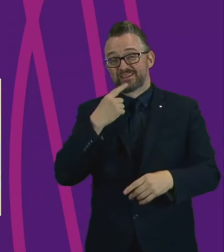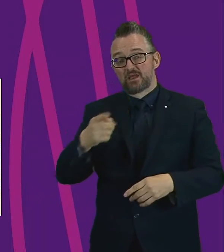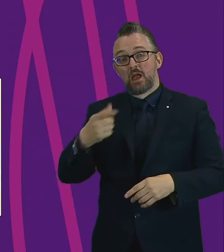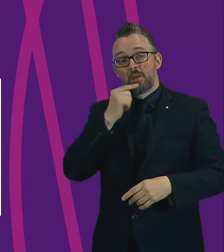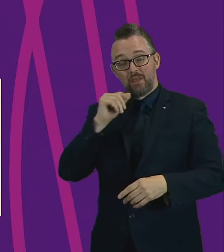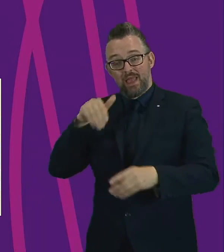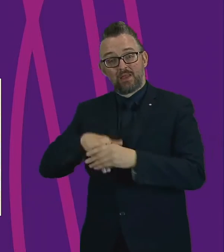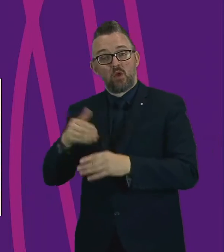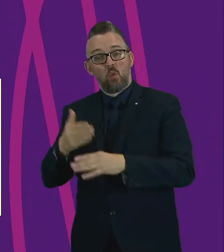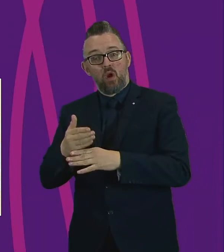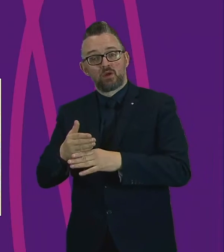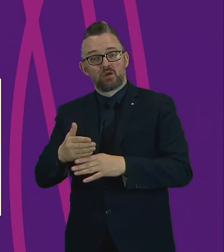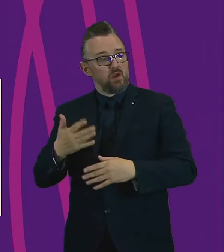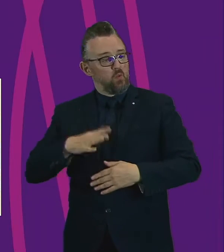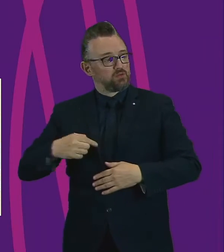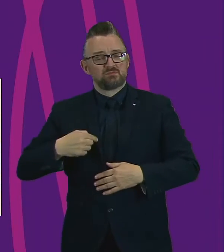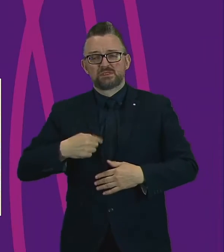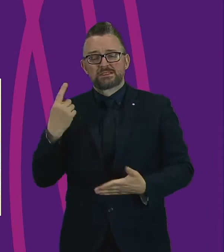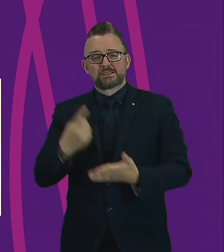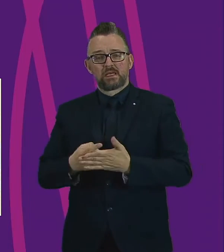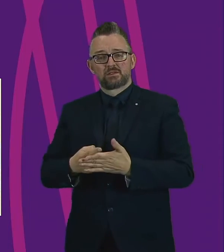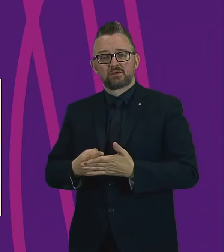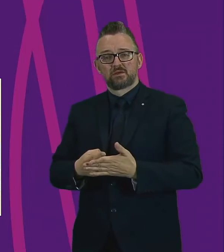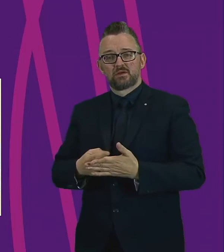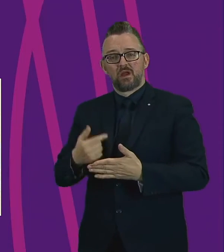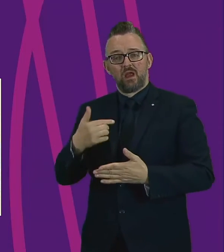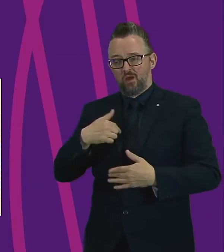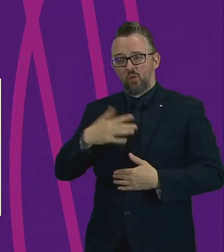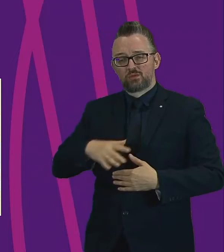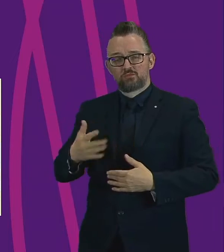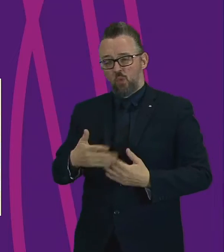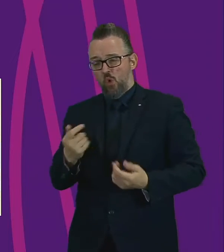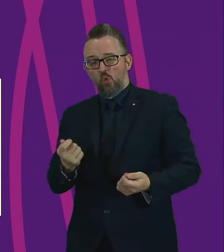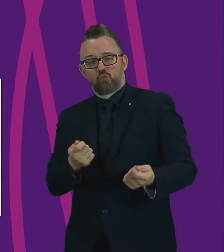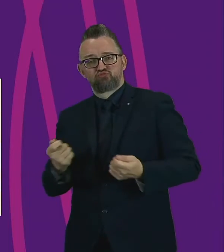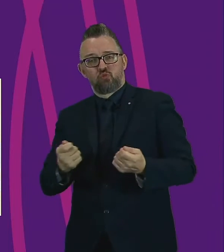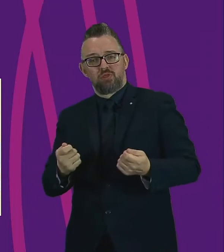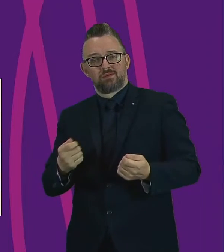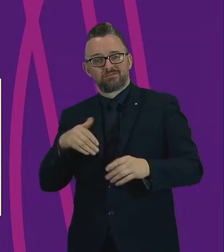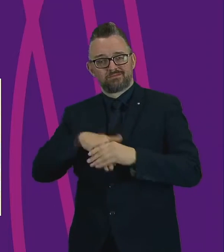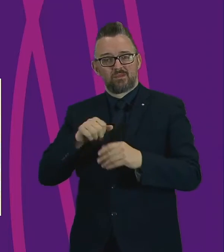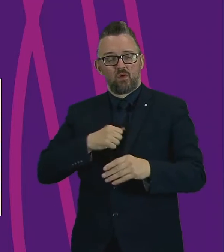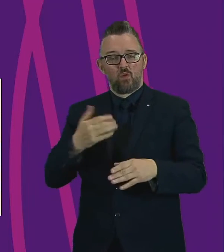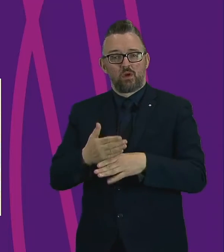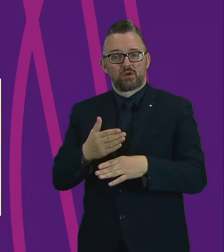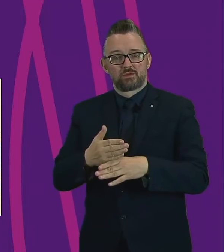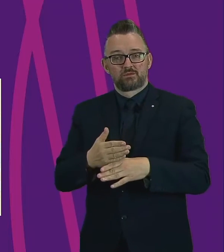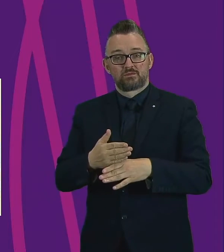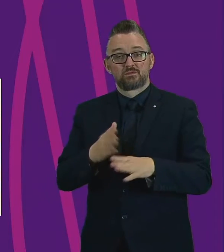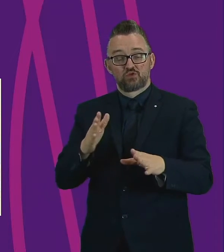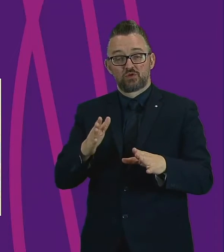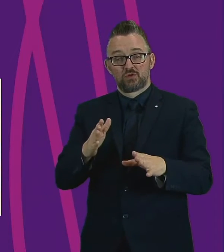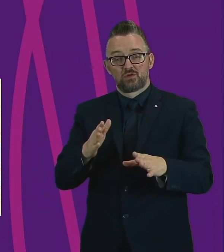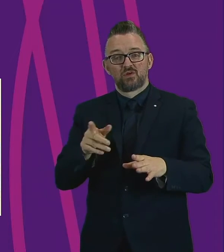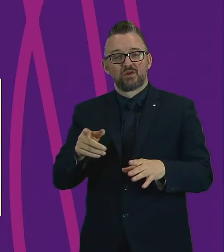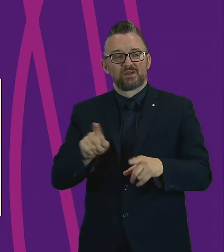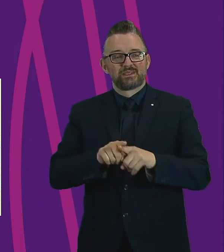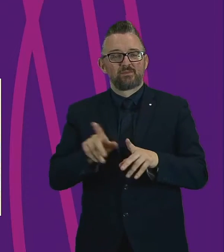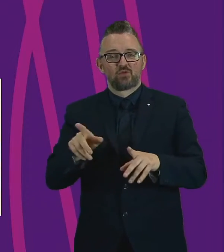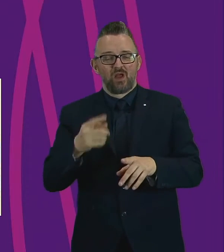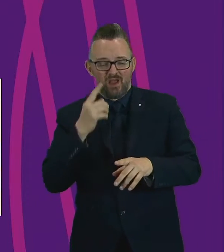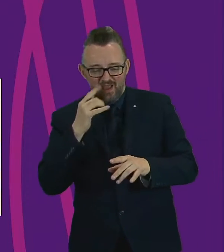to take more decisions for themselves. They want more control over their lives and their work. So merely tinkering with